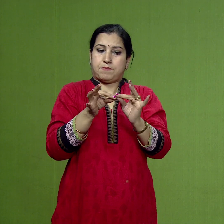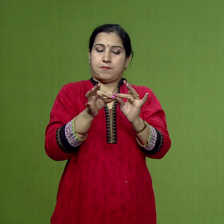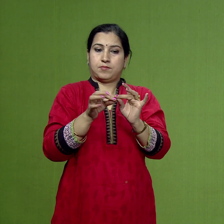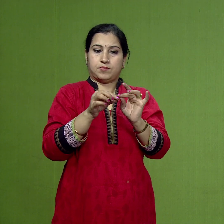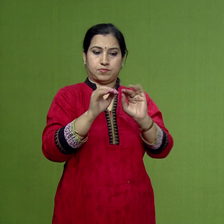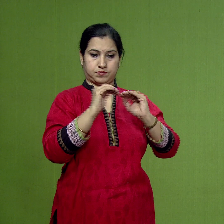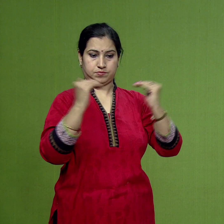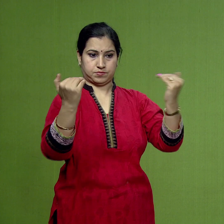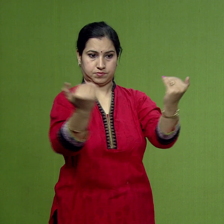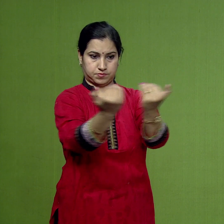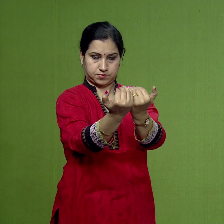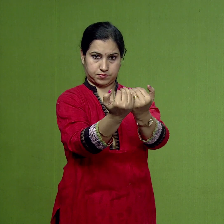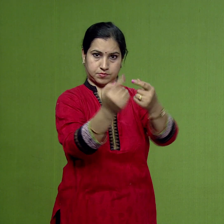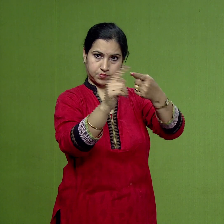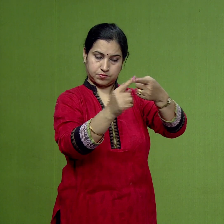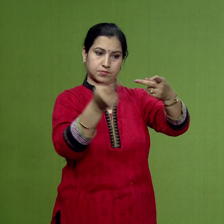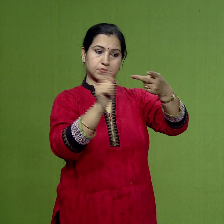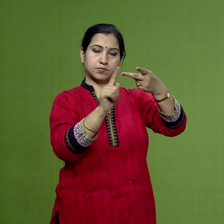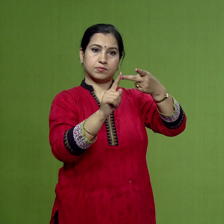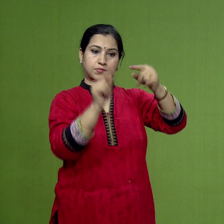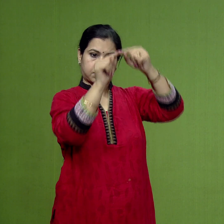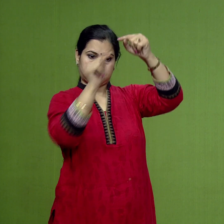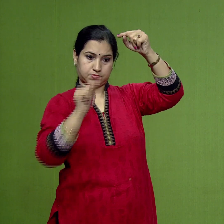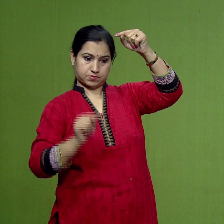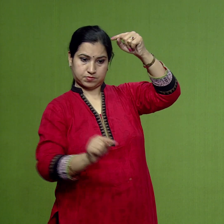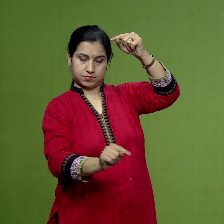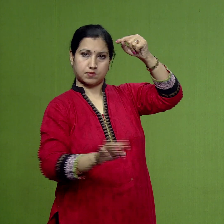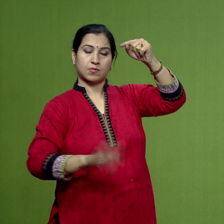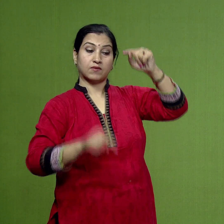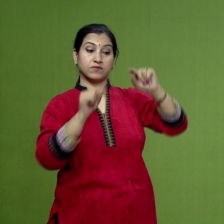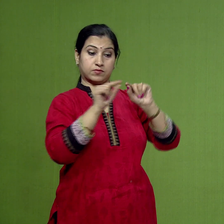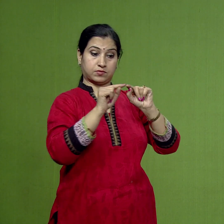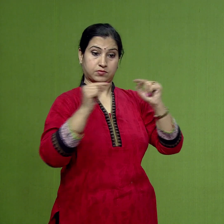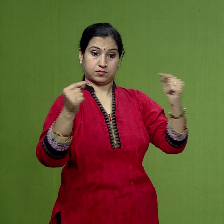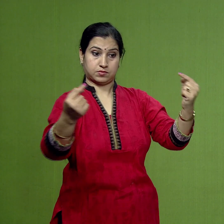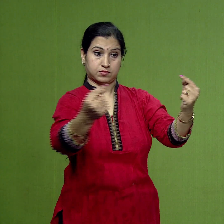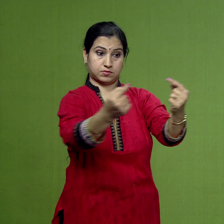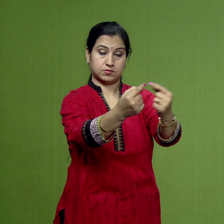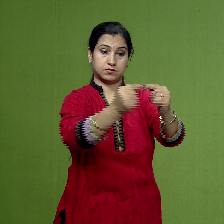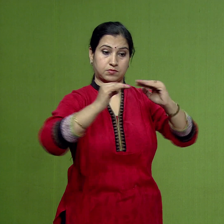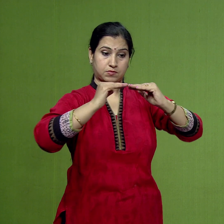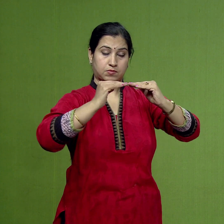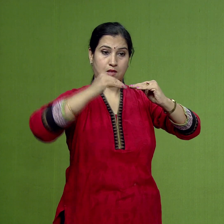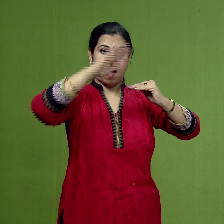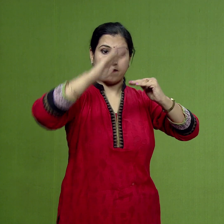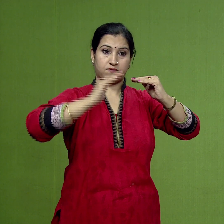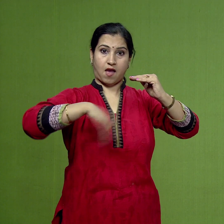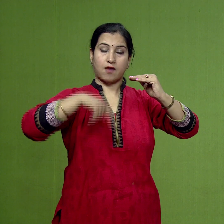the purpose of understanding. One is the equator that runs east-west and divides the earth